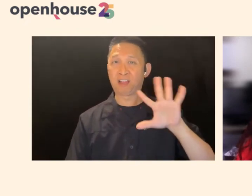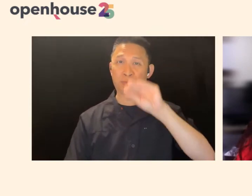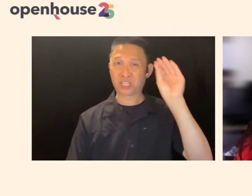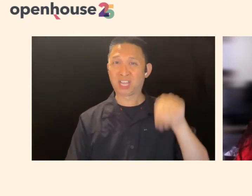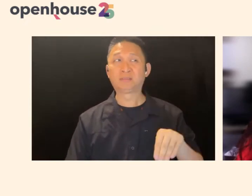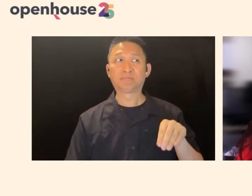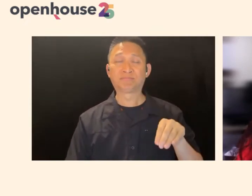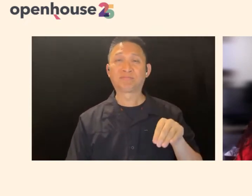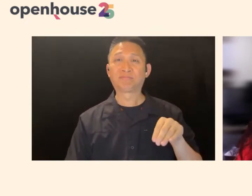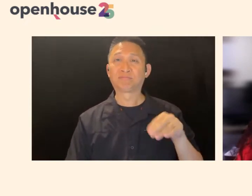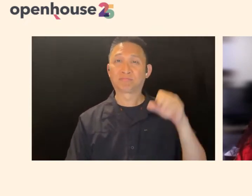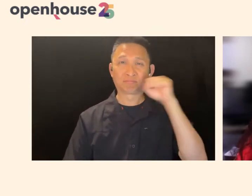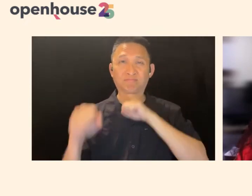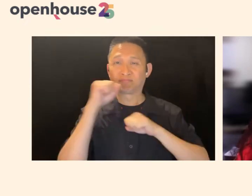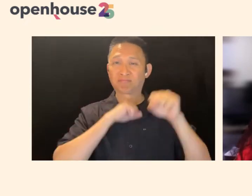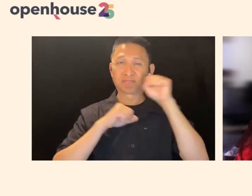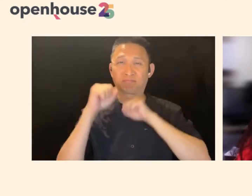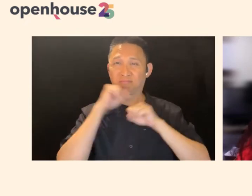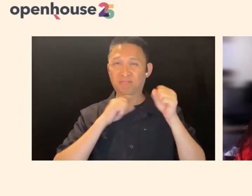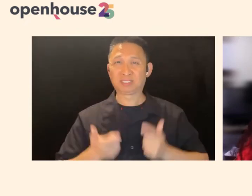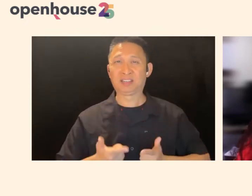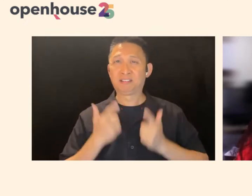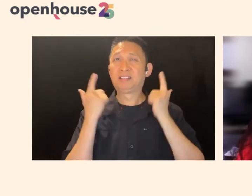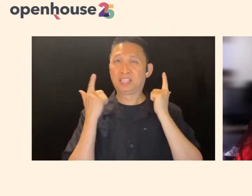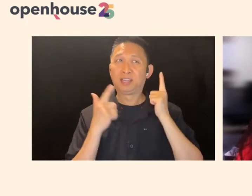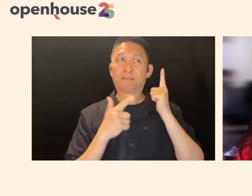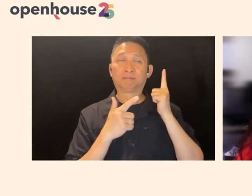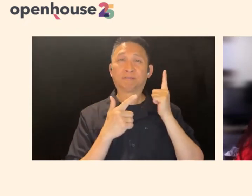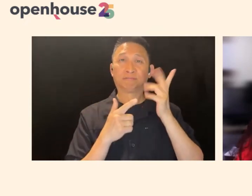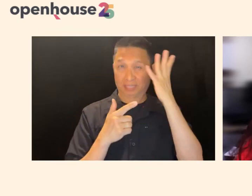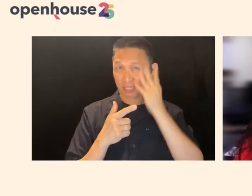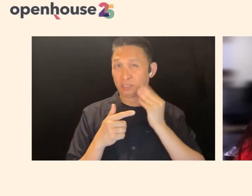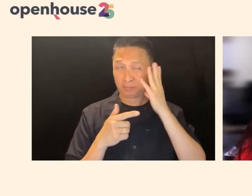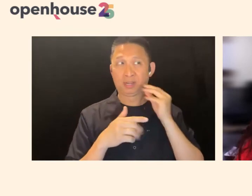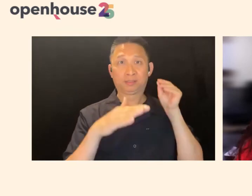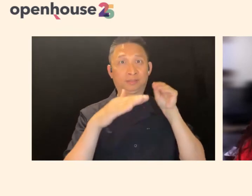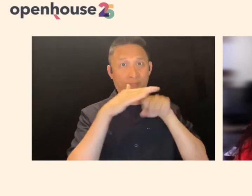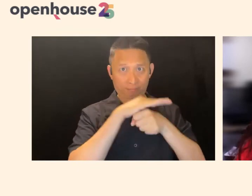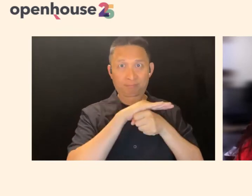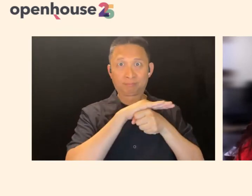I want to say that again, 95% of our staff,